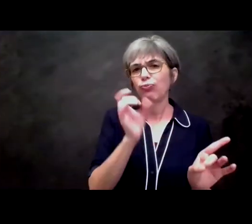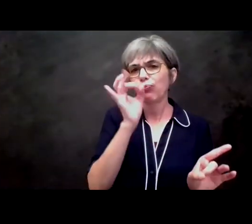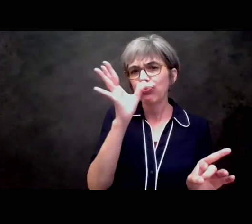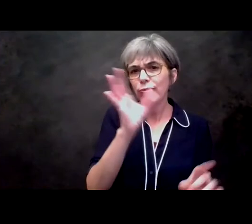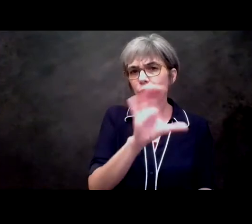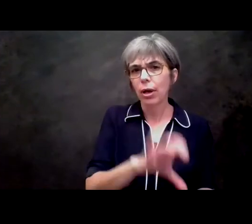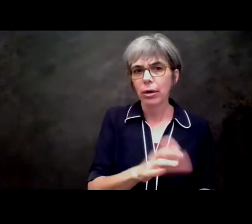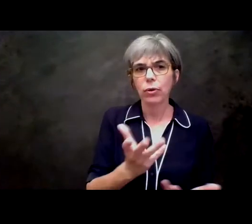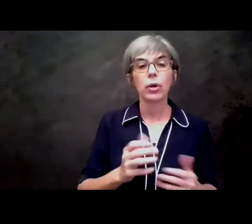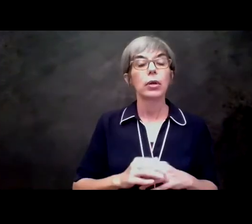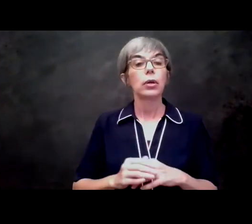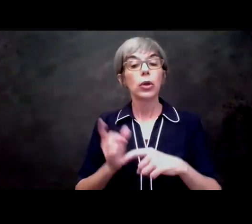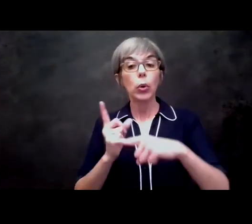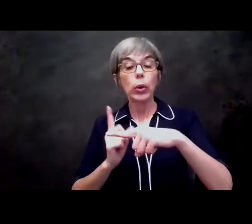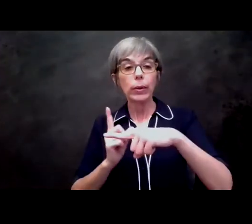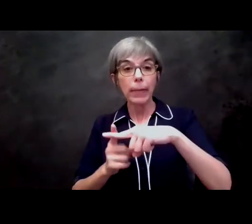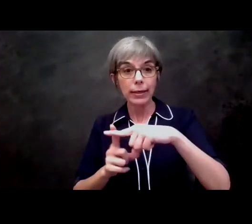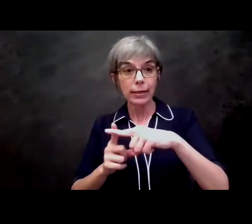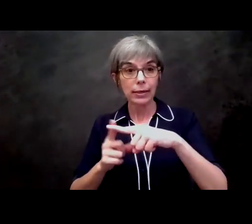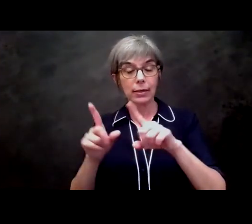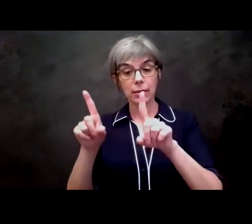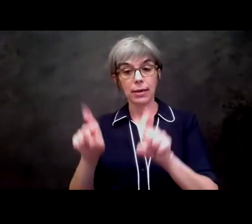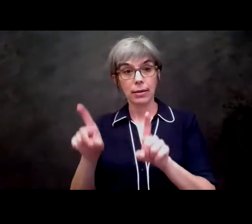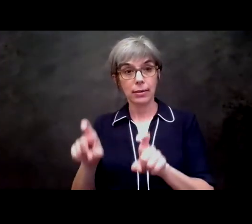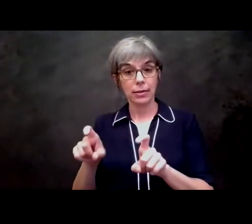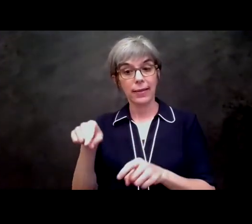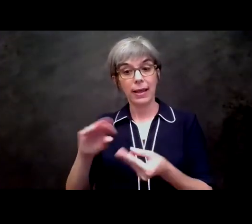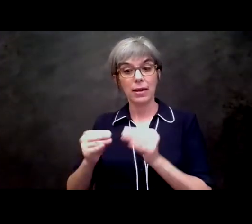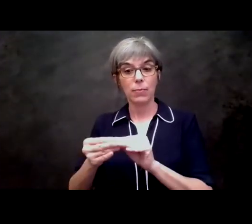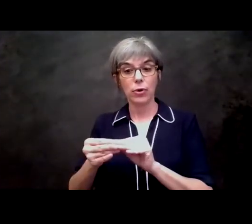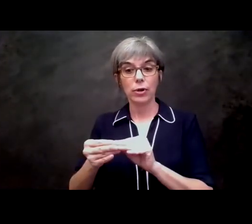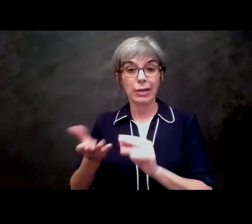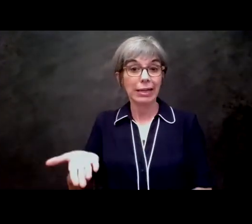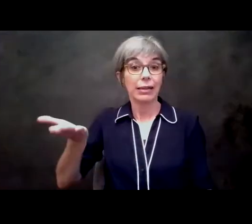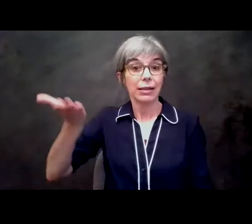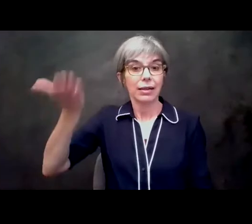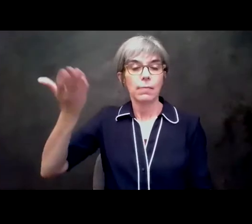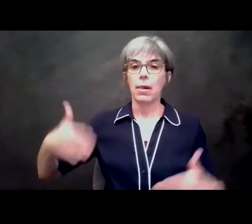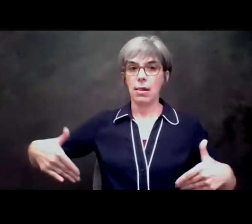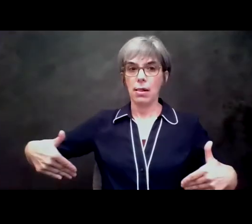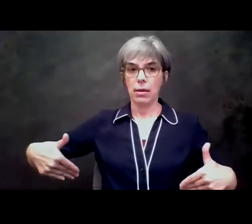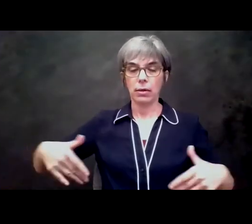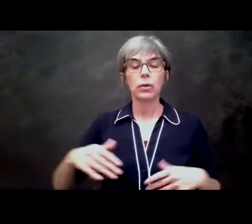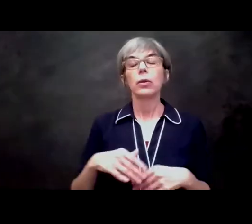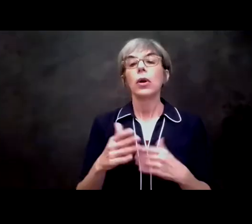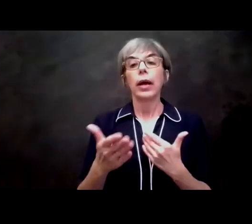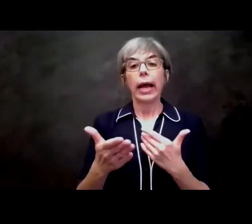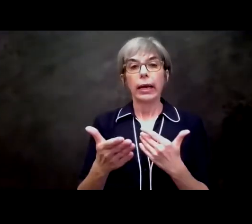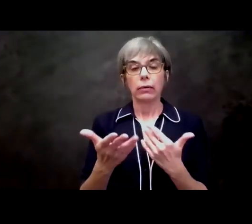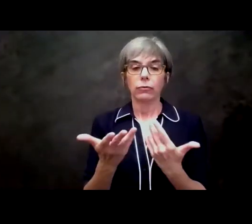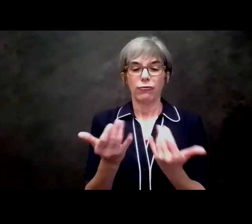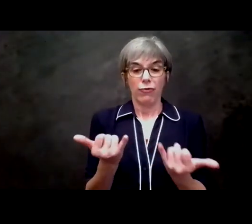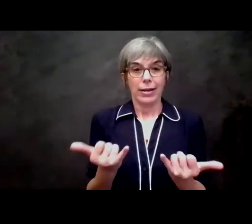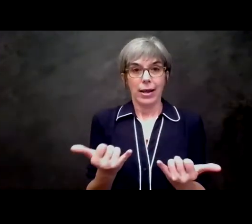percentages of test positivity never quite reached those peaks. So we're continuing to follow. I don't have in front of me